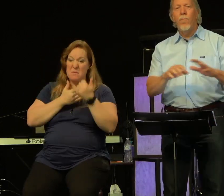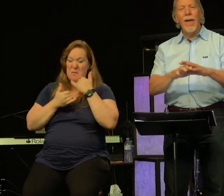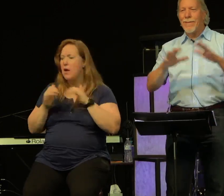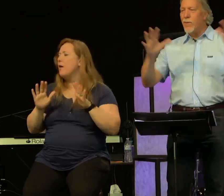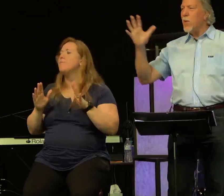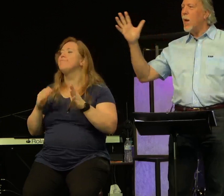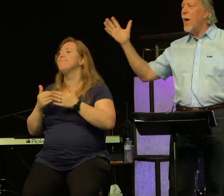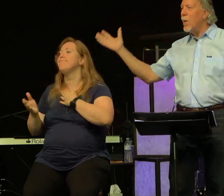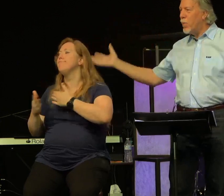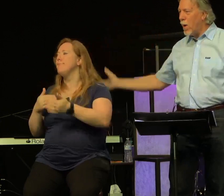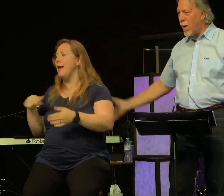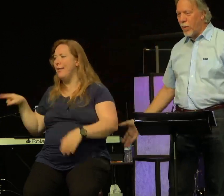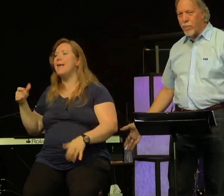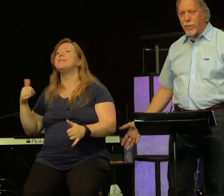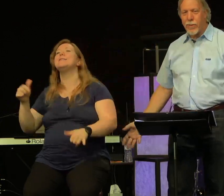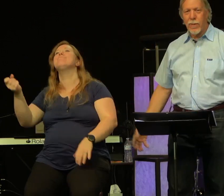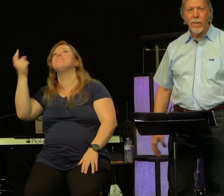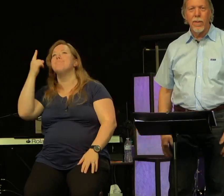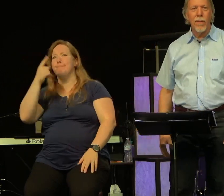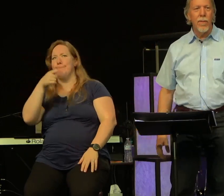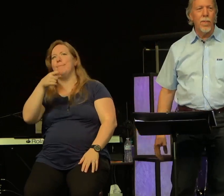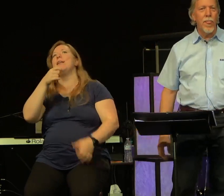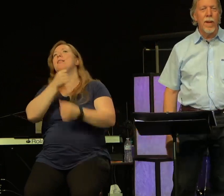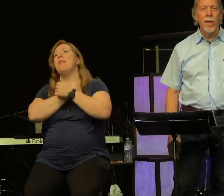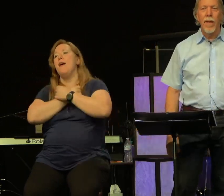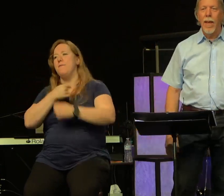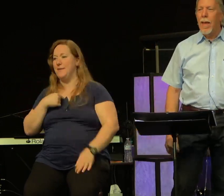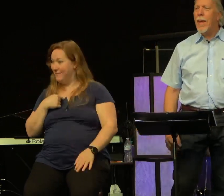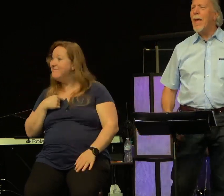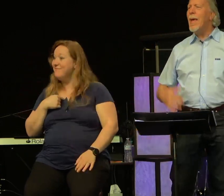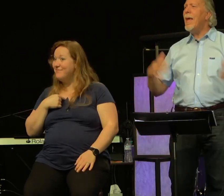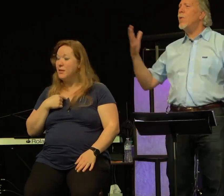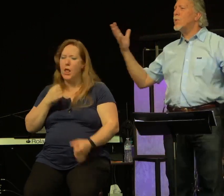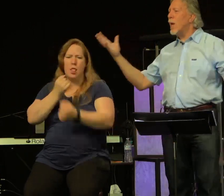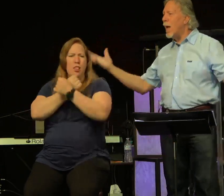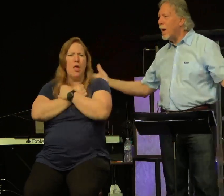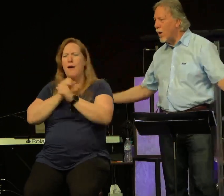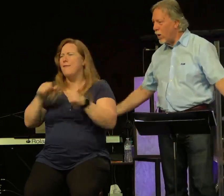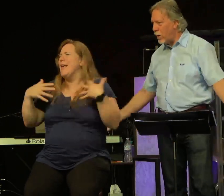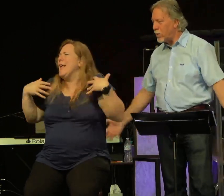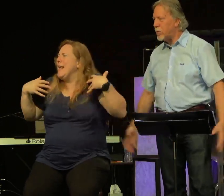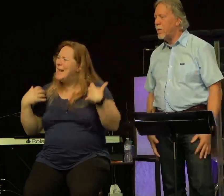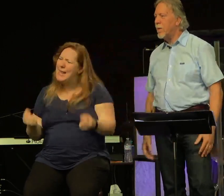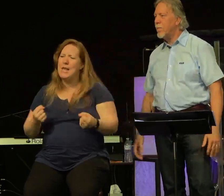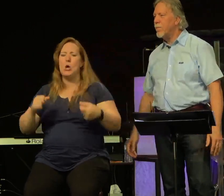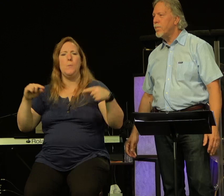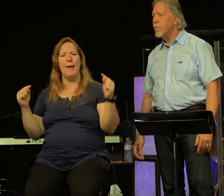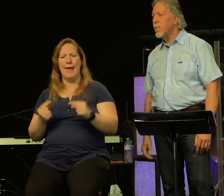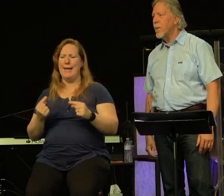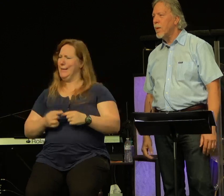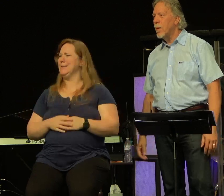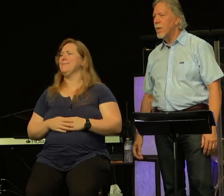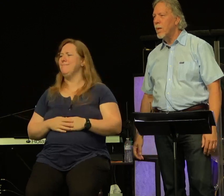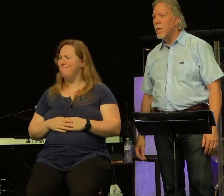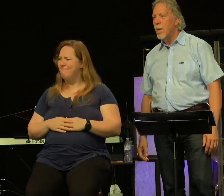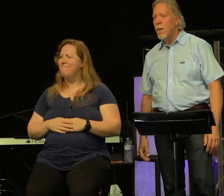Love fixes a lot of problems. It heals a lot of hurts.